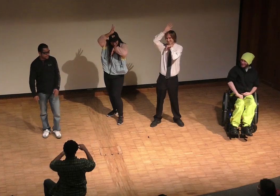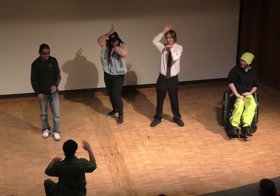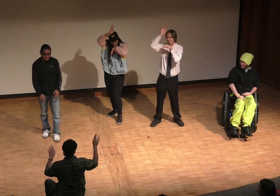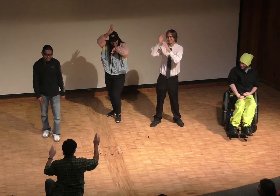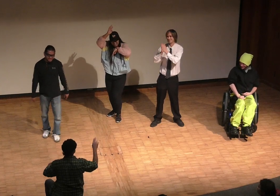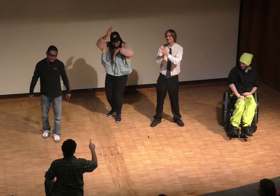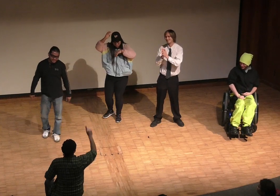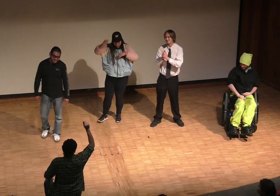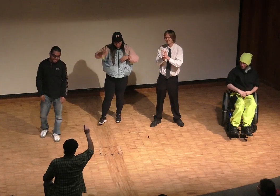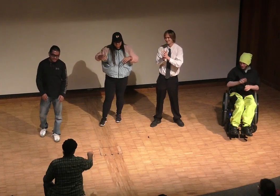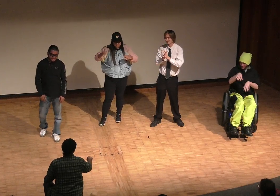Okay, one more time.